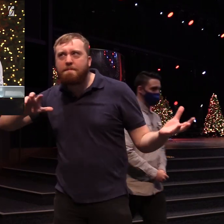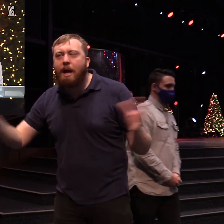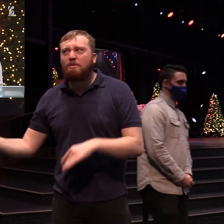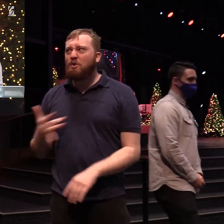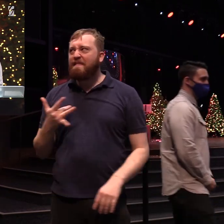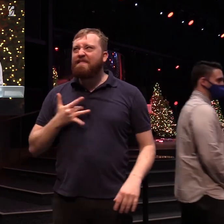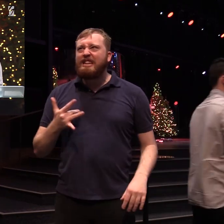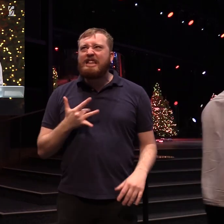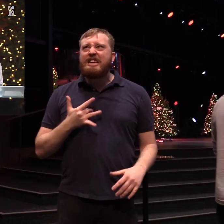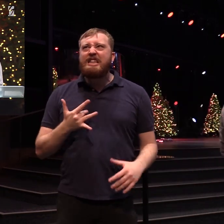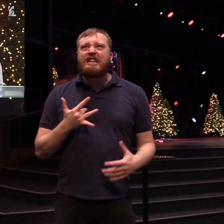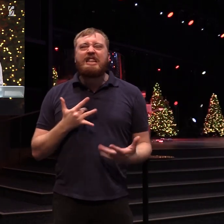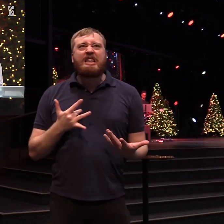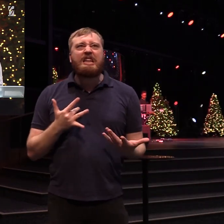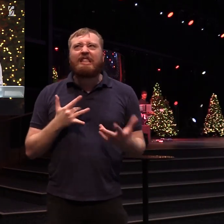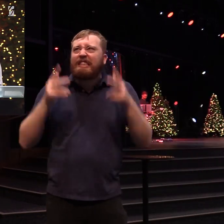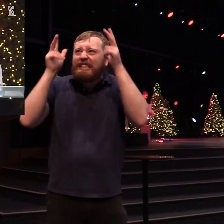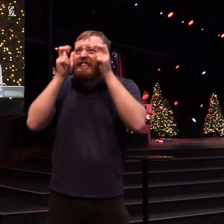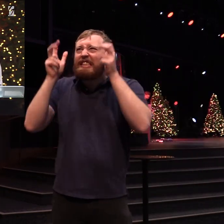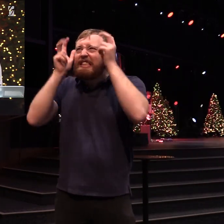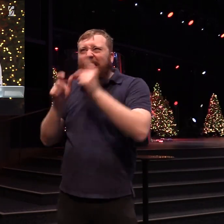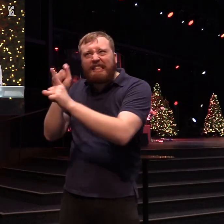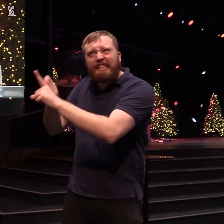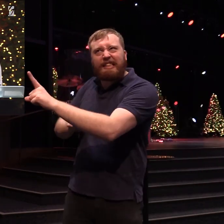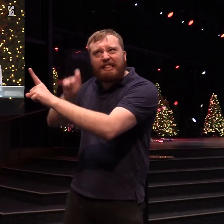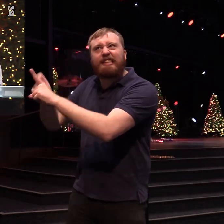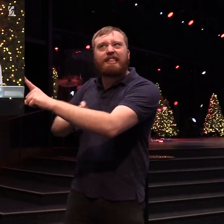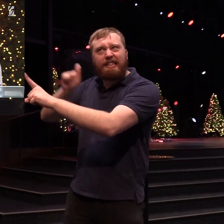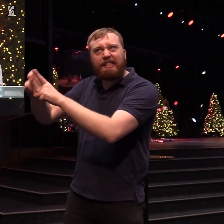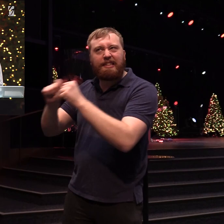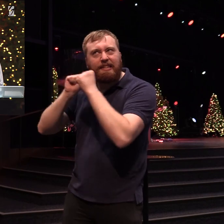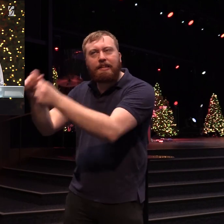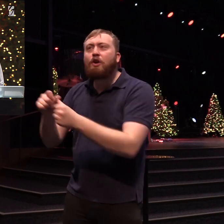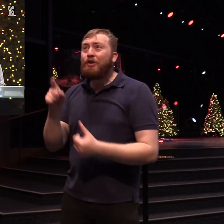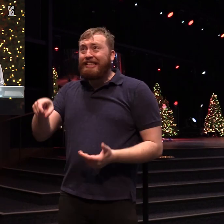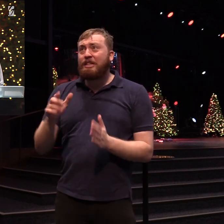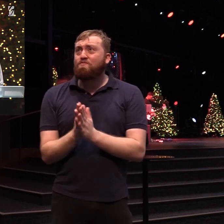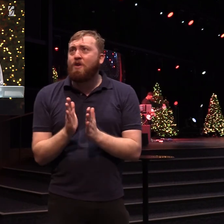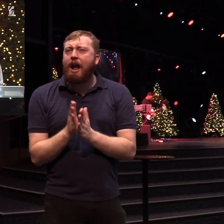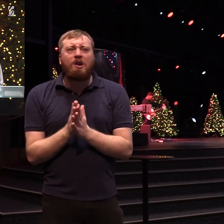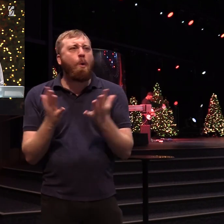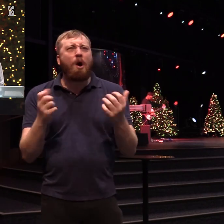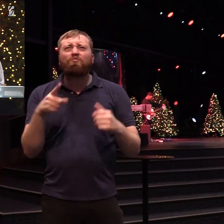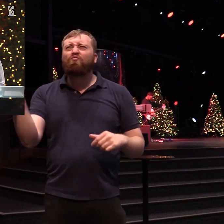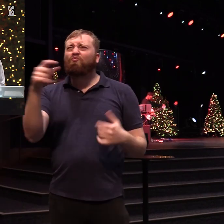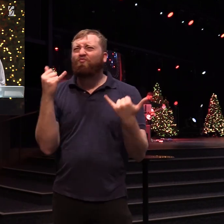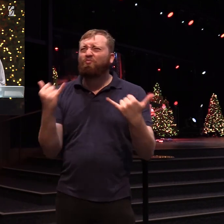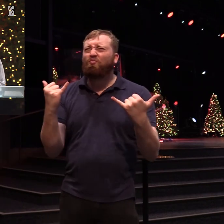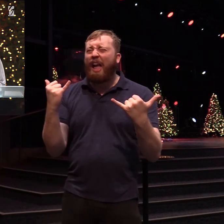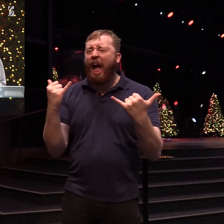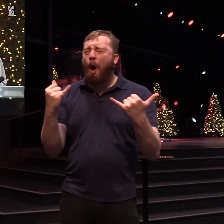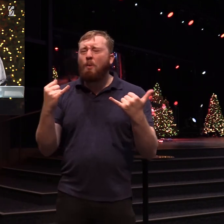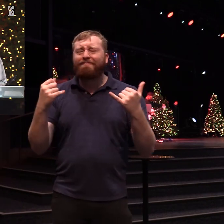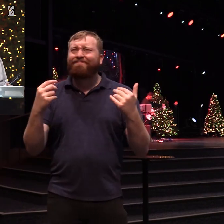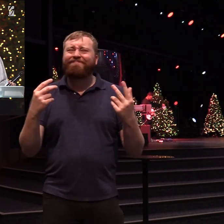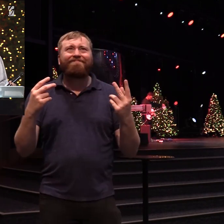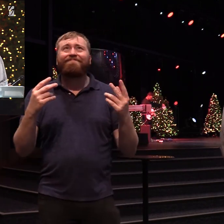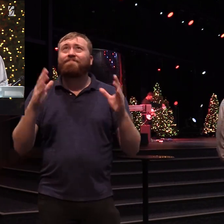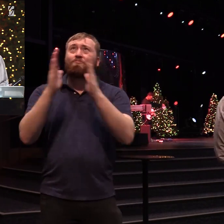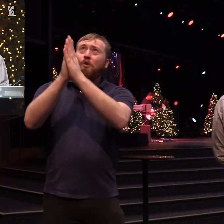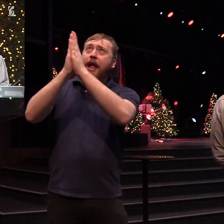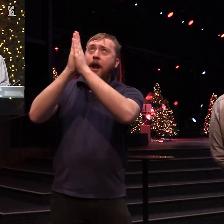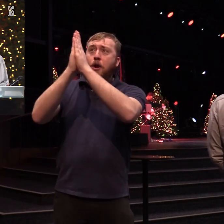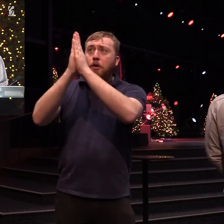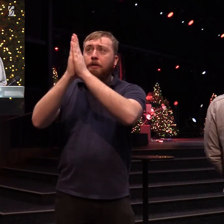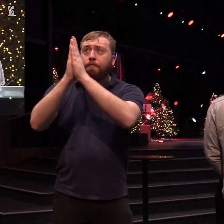the wind of the enemy coming against you and you need prayer today, I just want you to close your eyes for just a moment. And if you'll just let me know